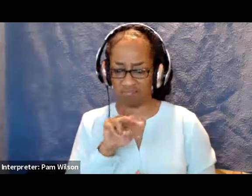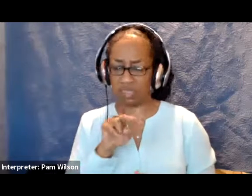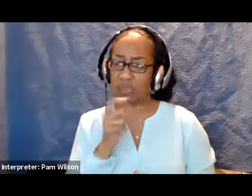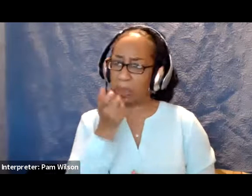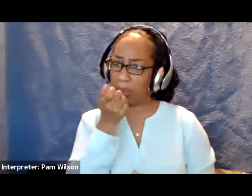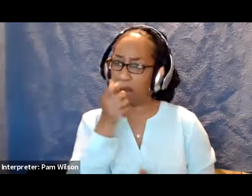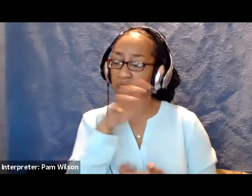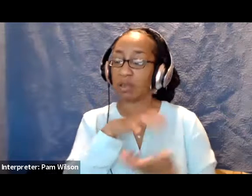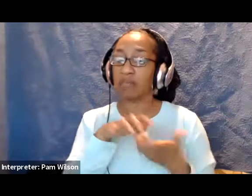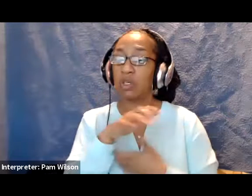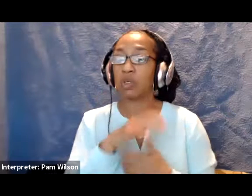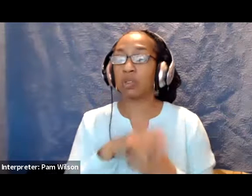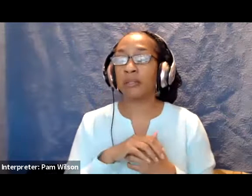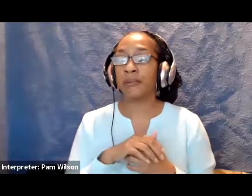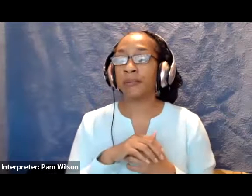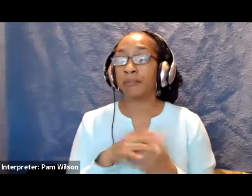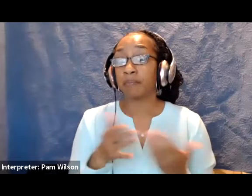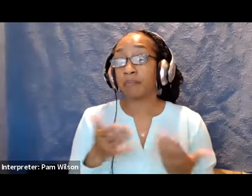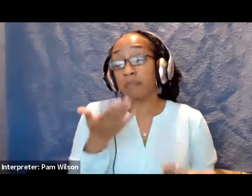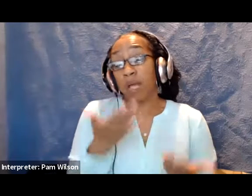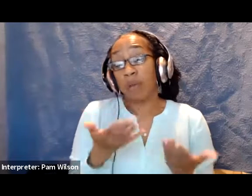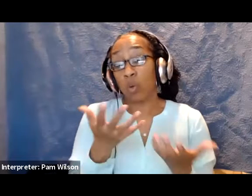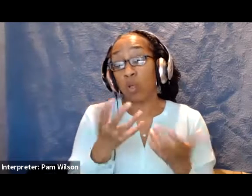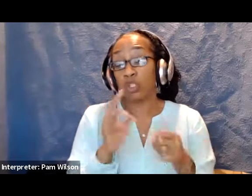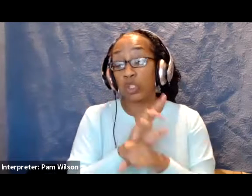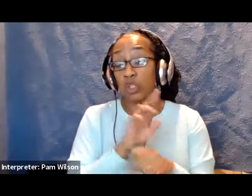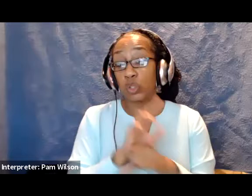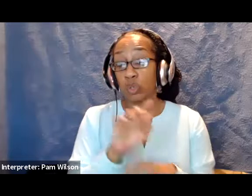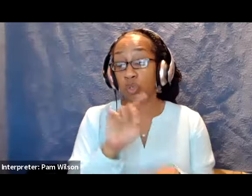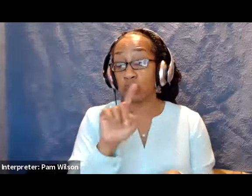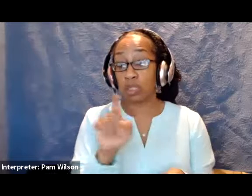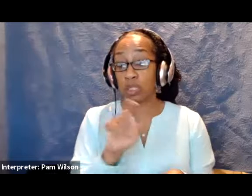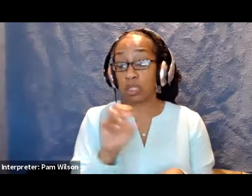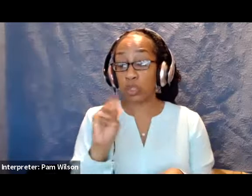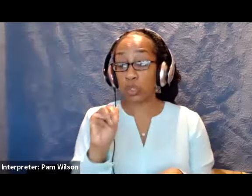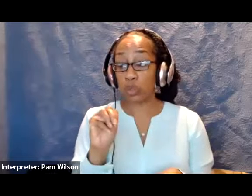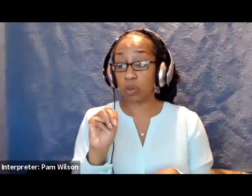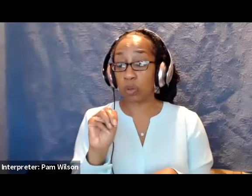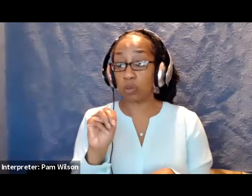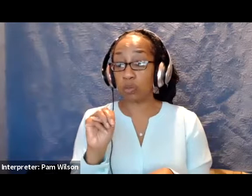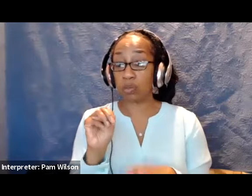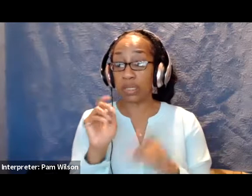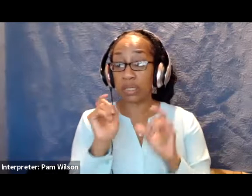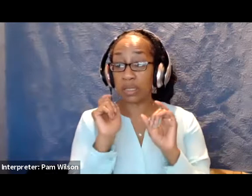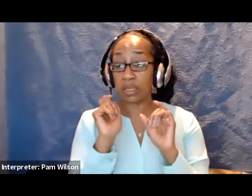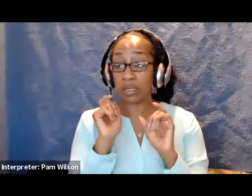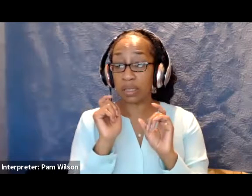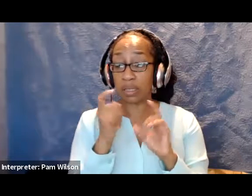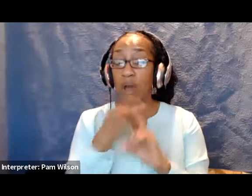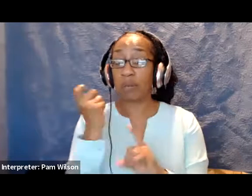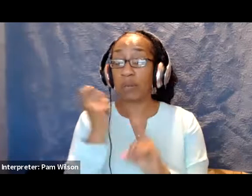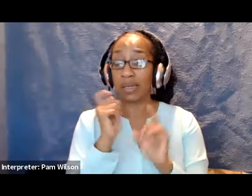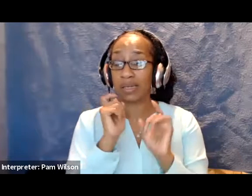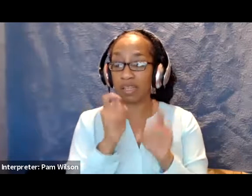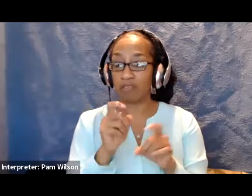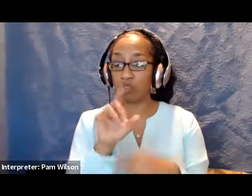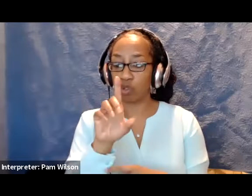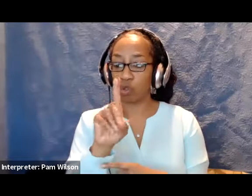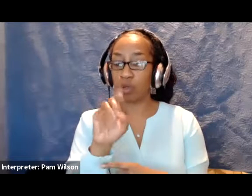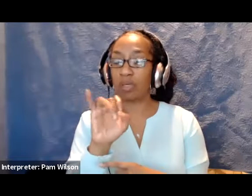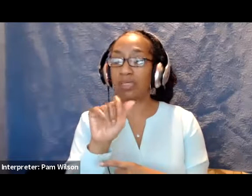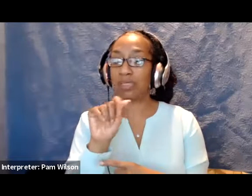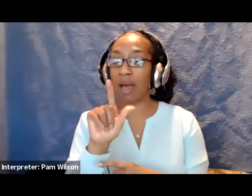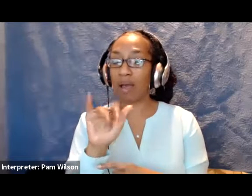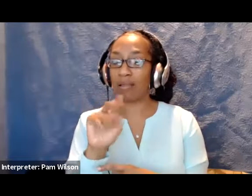you may want to use Zoom automatically gives you dial in, gives you